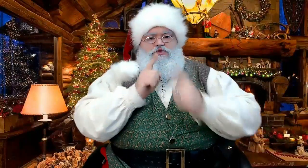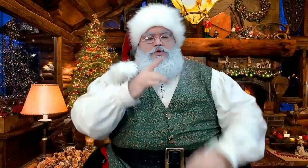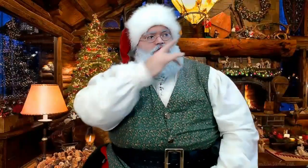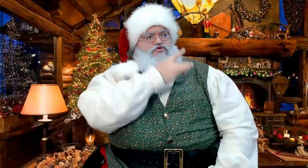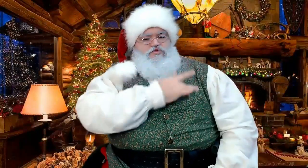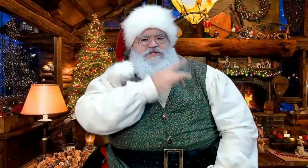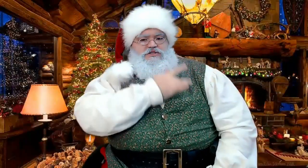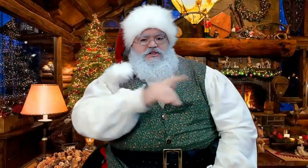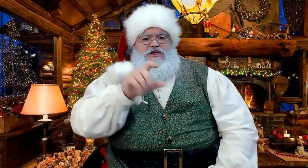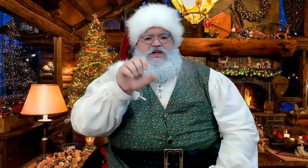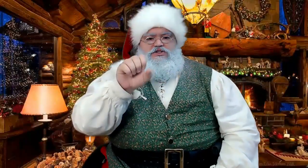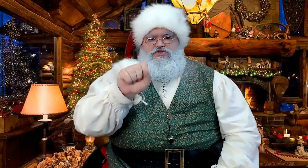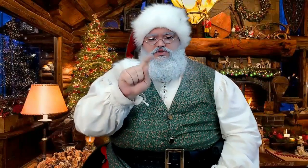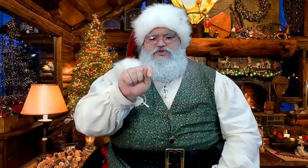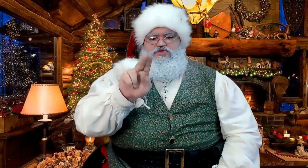I just met Christy,